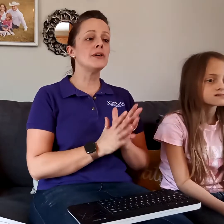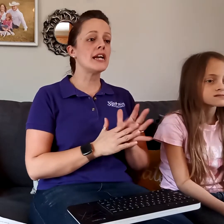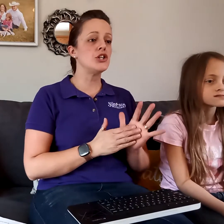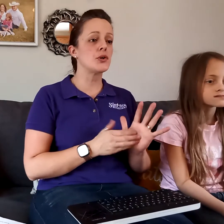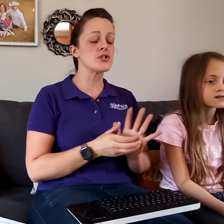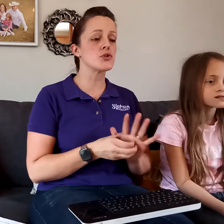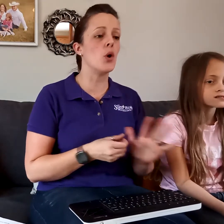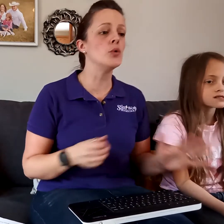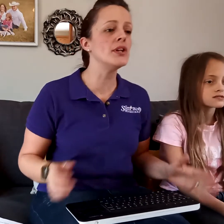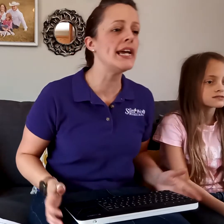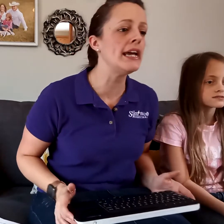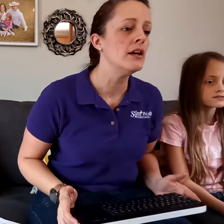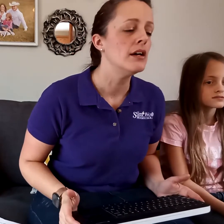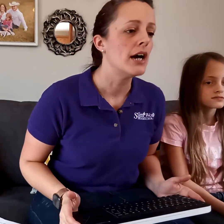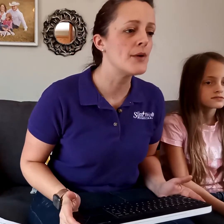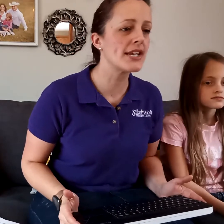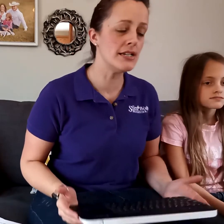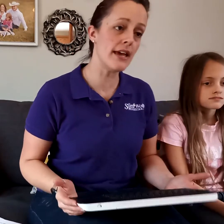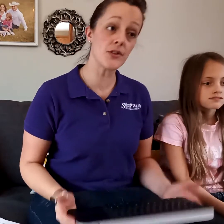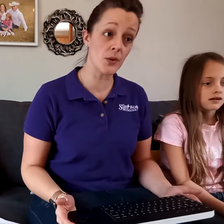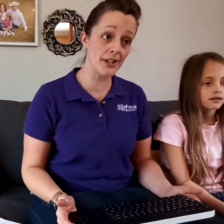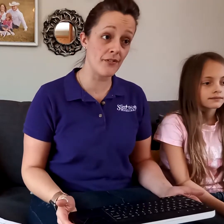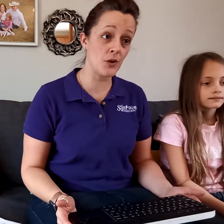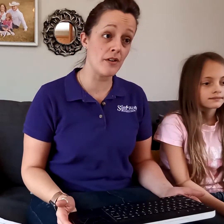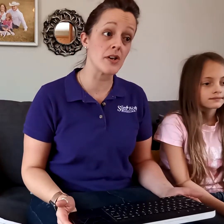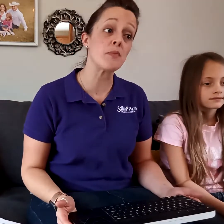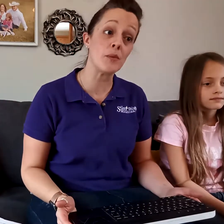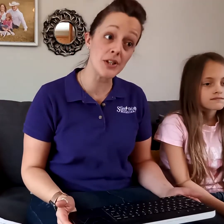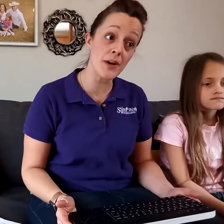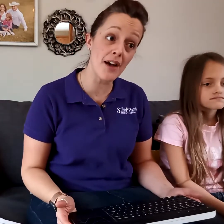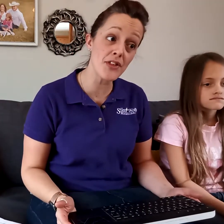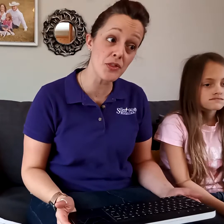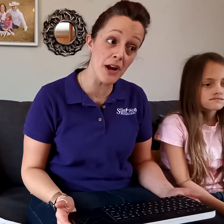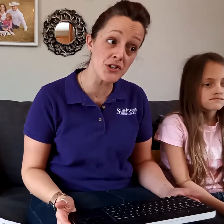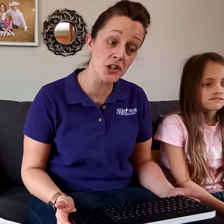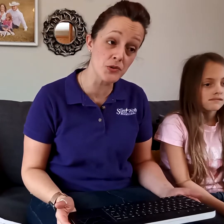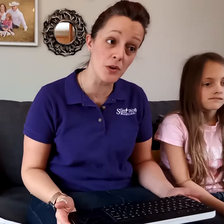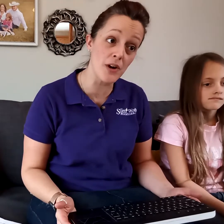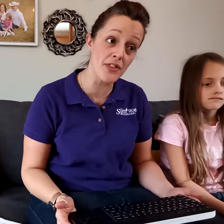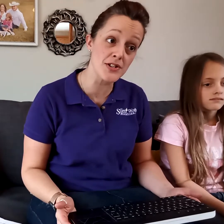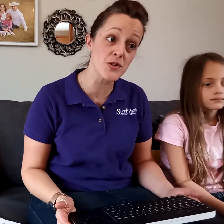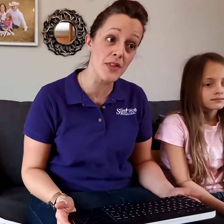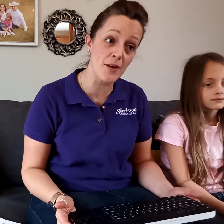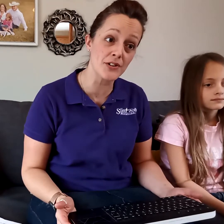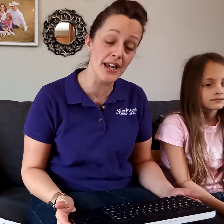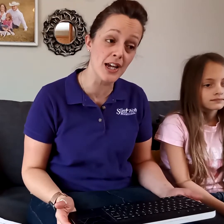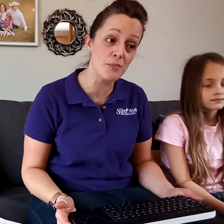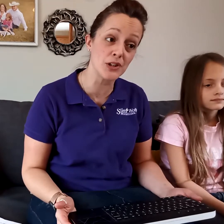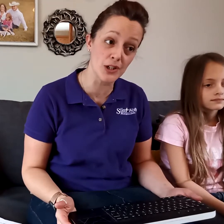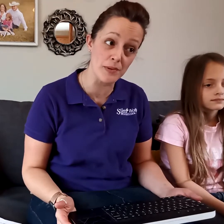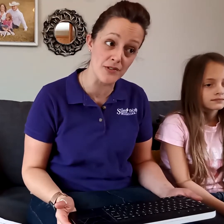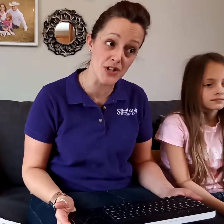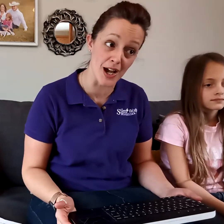to do, because there's only, I was going to say there's only a few of us, but we do have the Thren children with us, so they will take up a little bit of time.